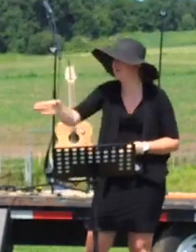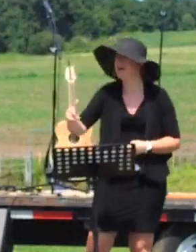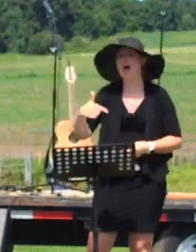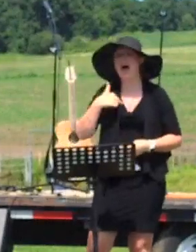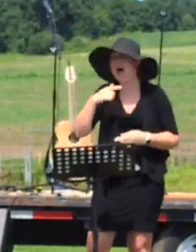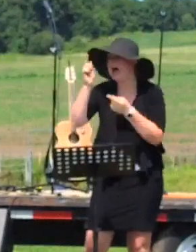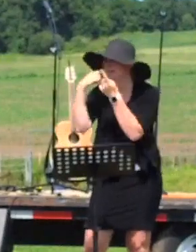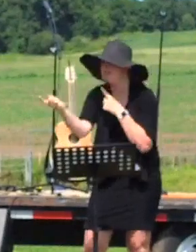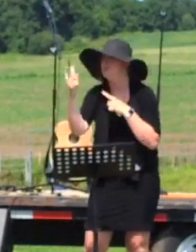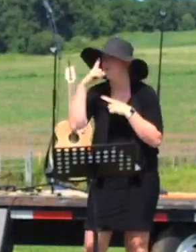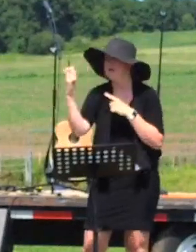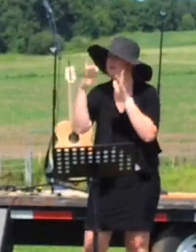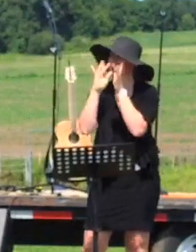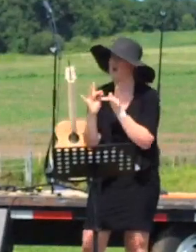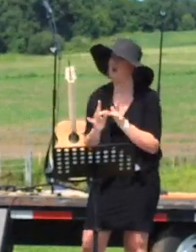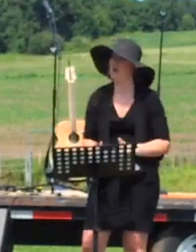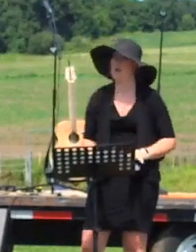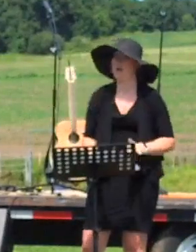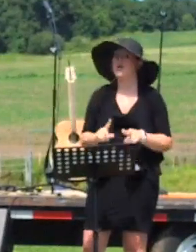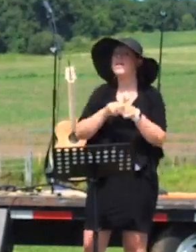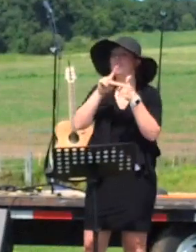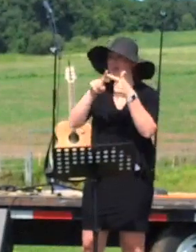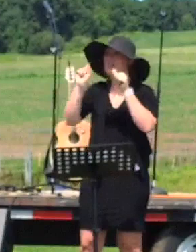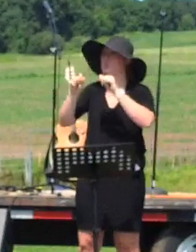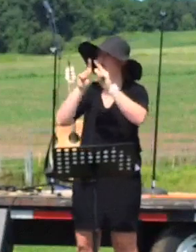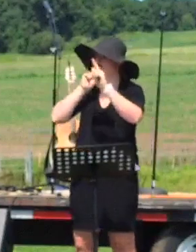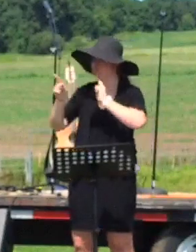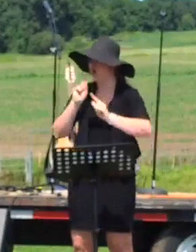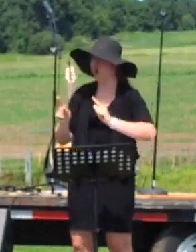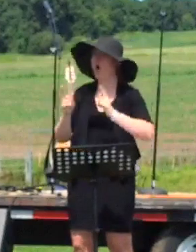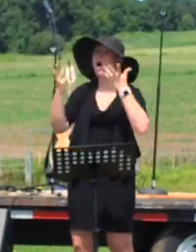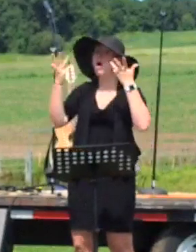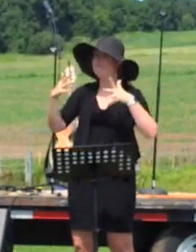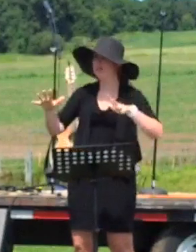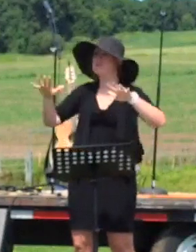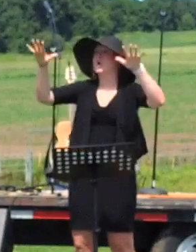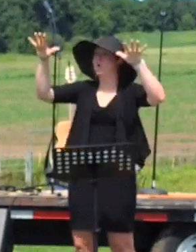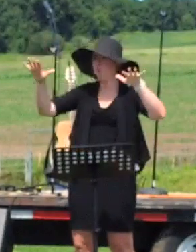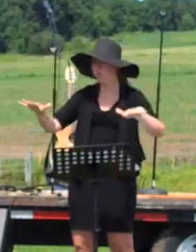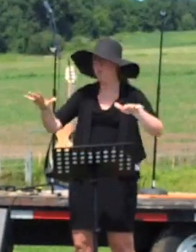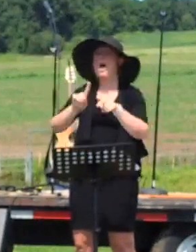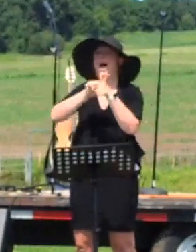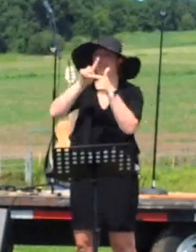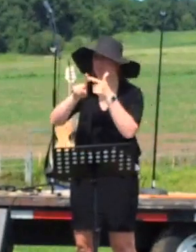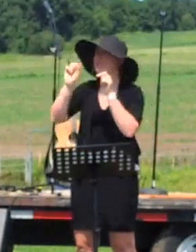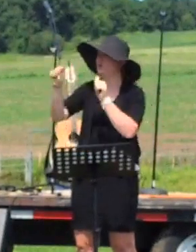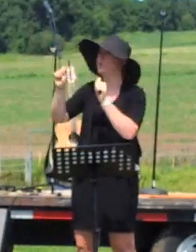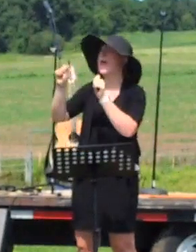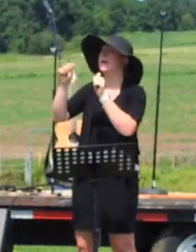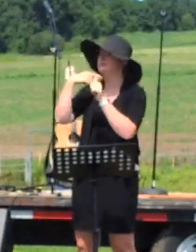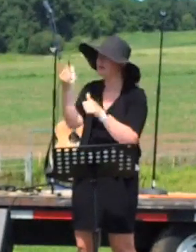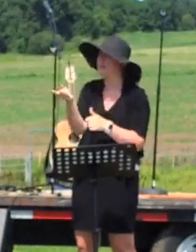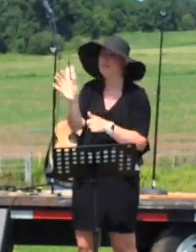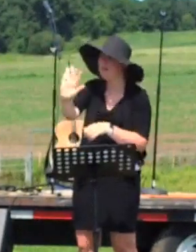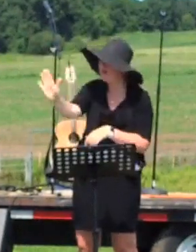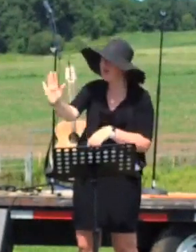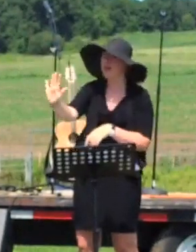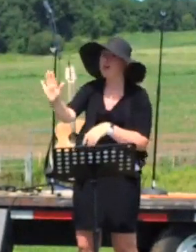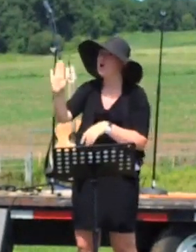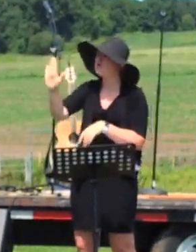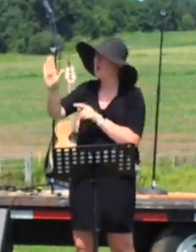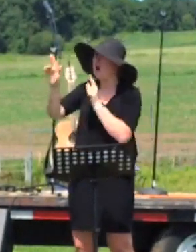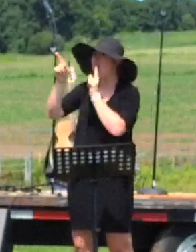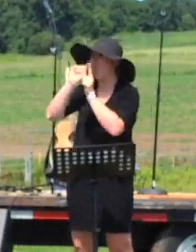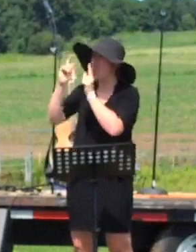you don't agree with them, you can have that conversation. You can get through that. And then once you've gotten through that, then you can